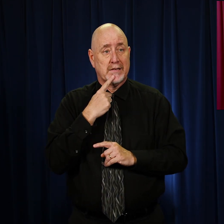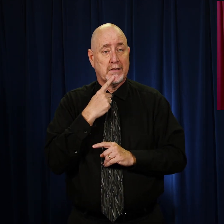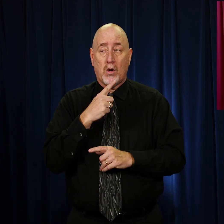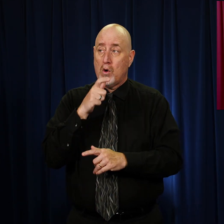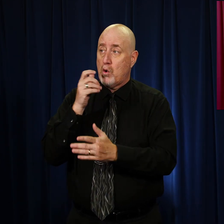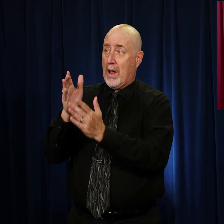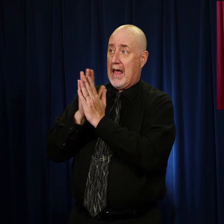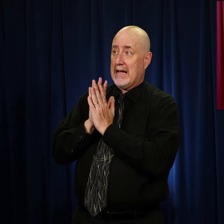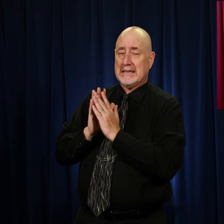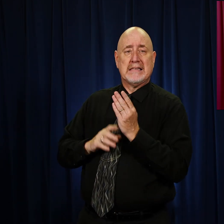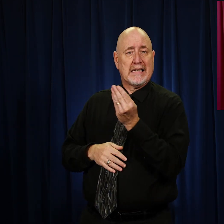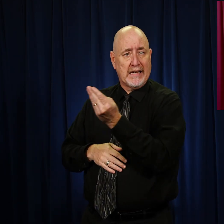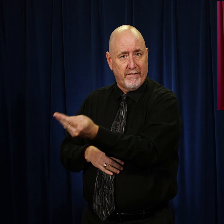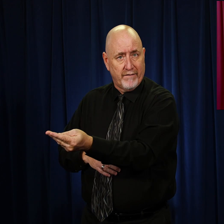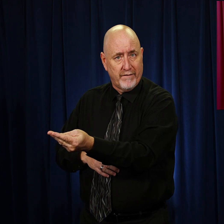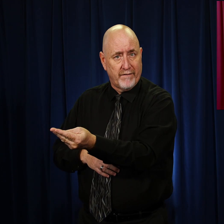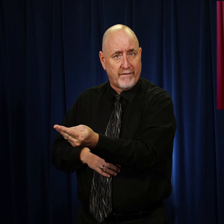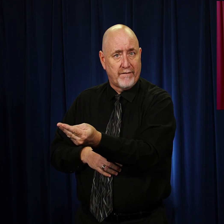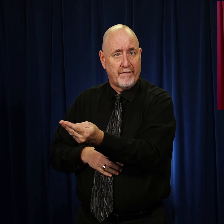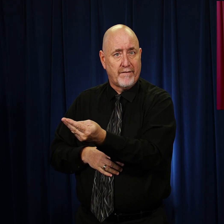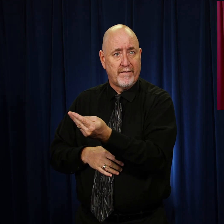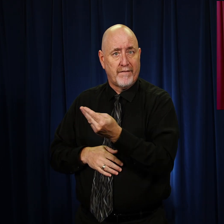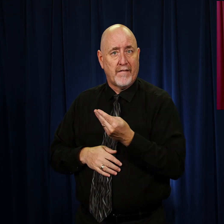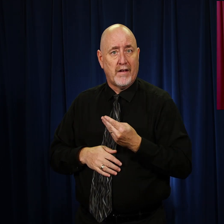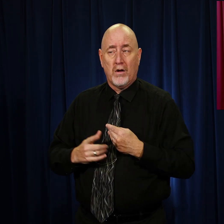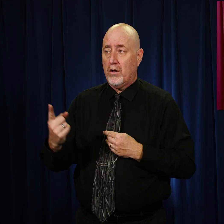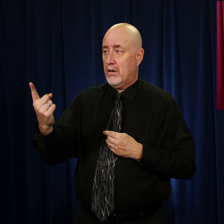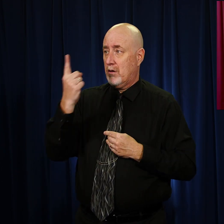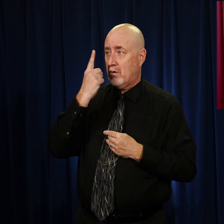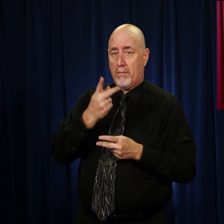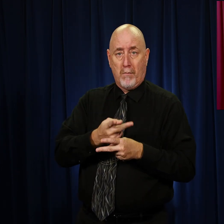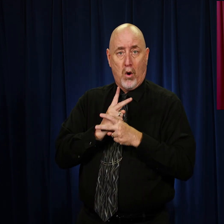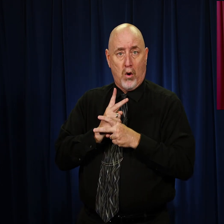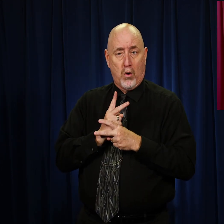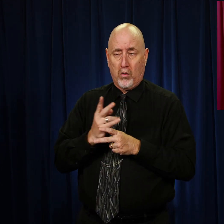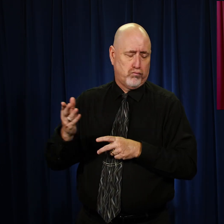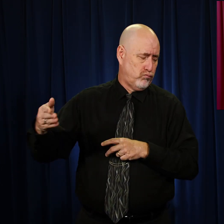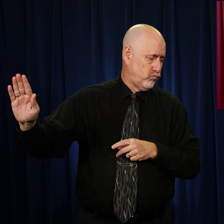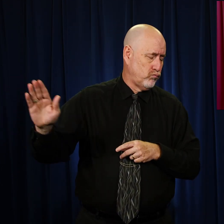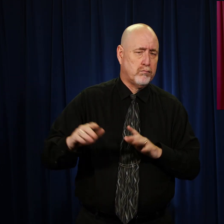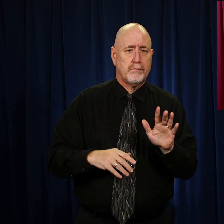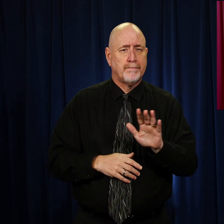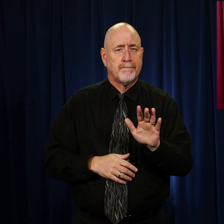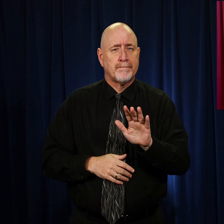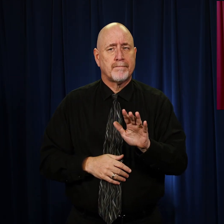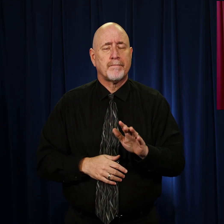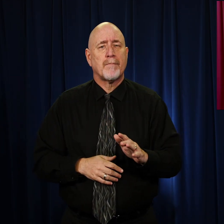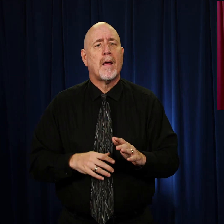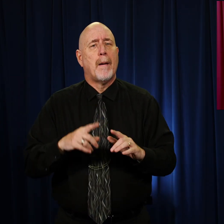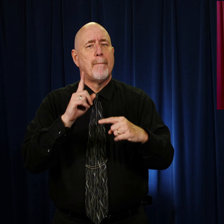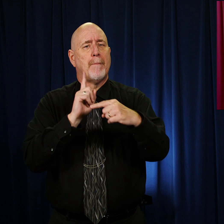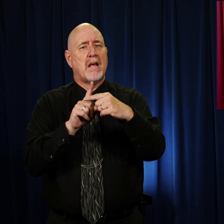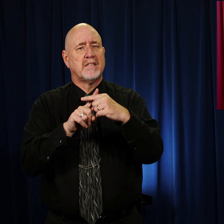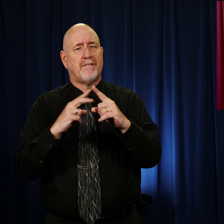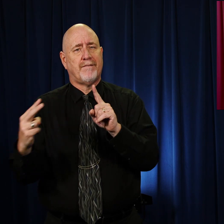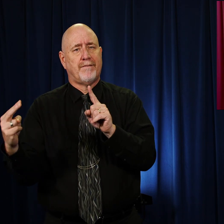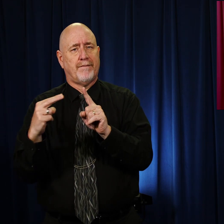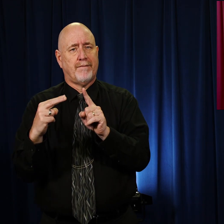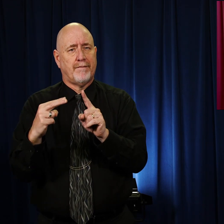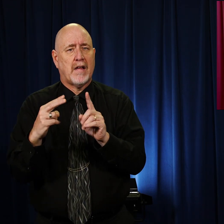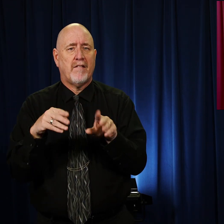to him who asks of you, and do not turn away from him who wants to borrow from you. Now this is the positive side